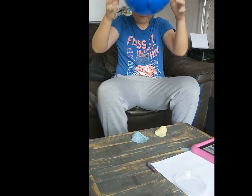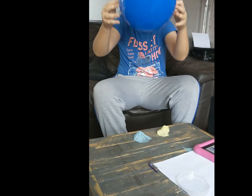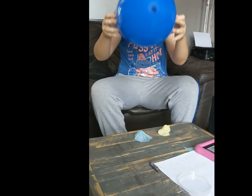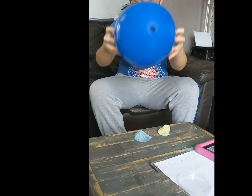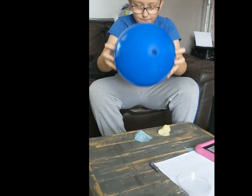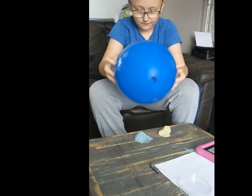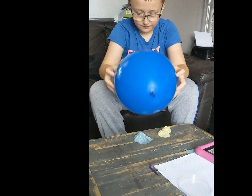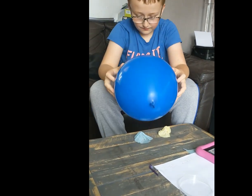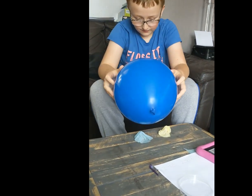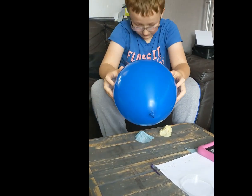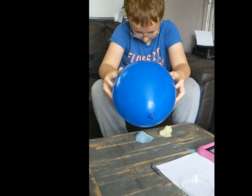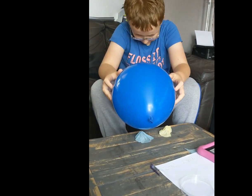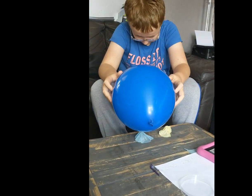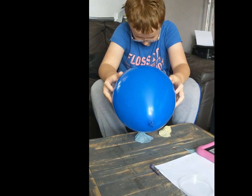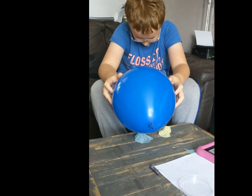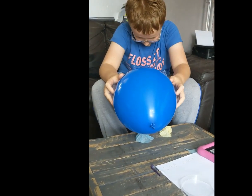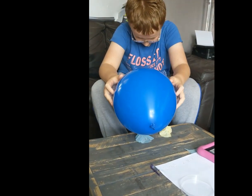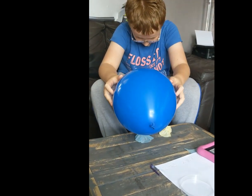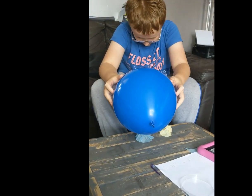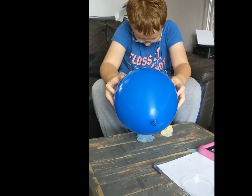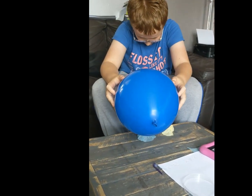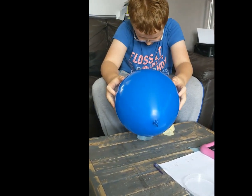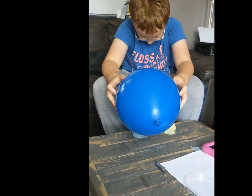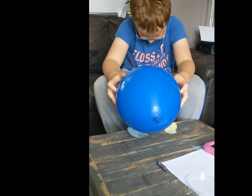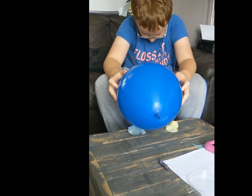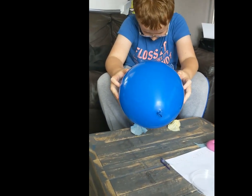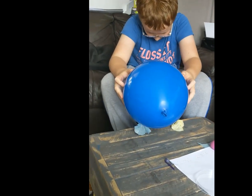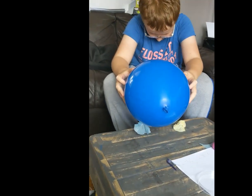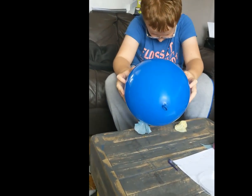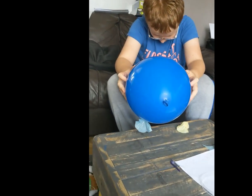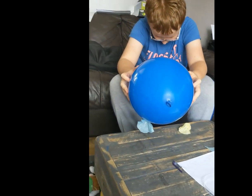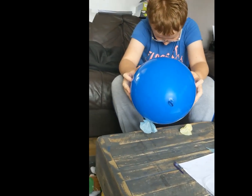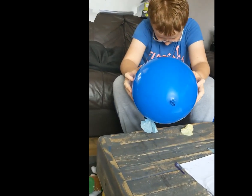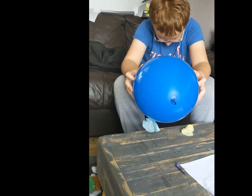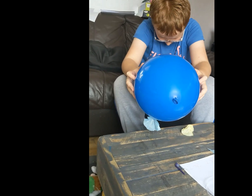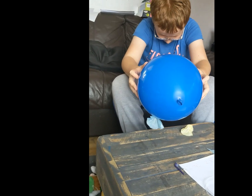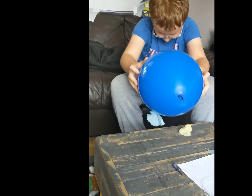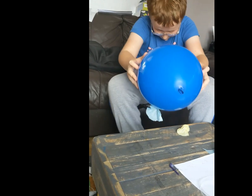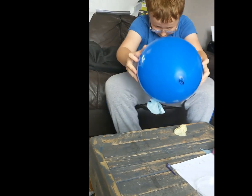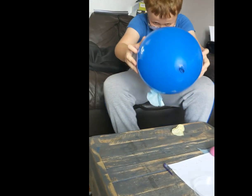Floating ghost. Three times. Okay? Floating ghost. Let's see if it works. Whee! Floating ghost!